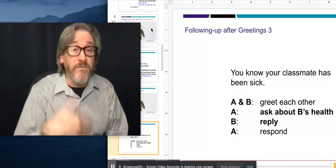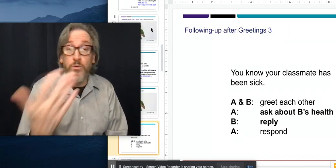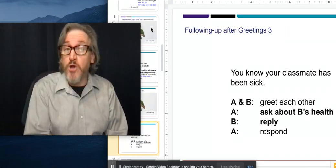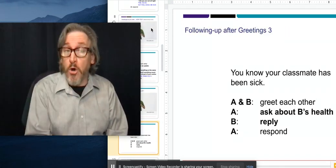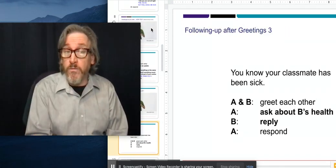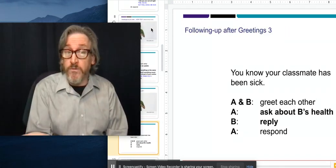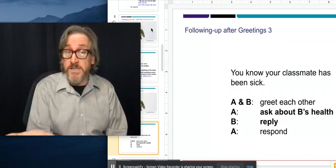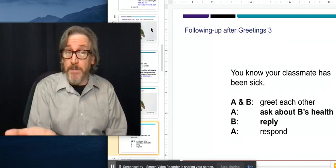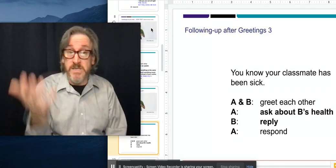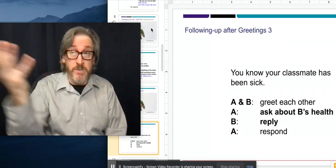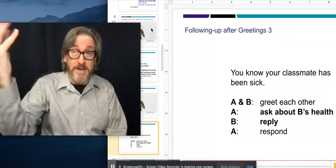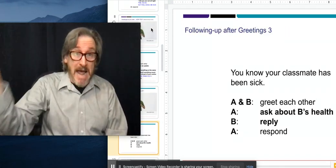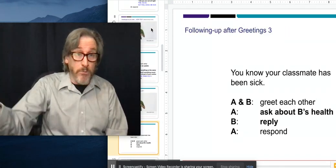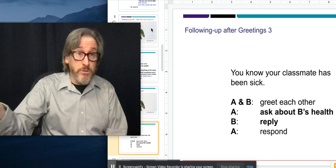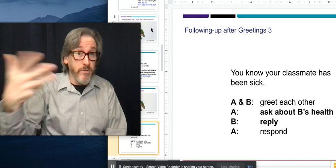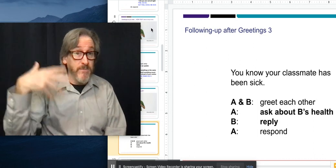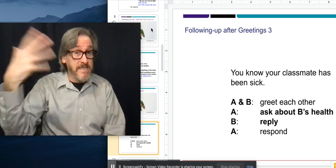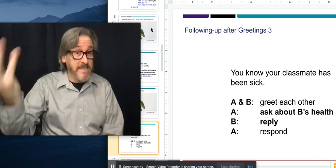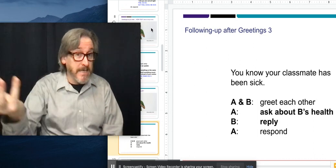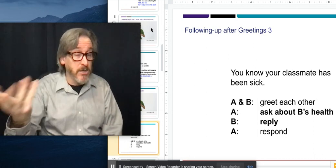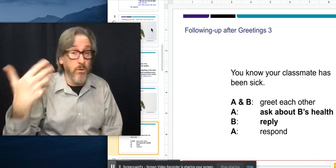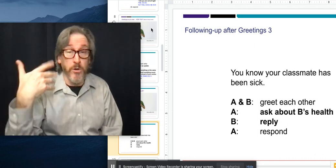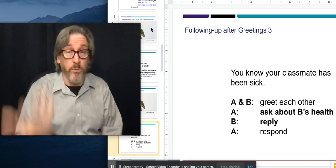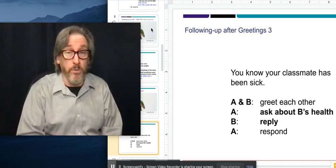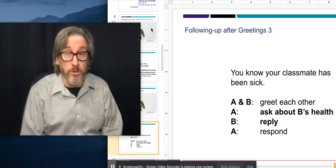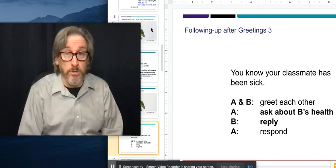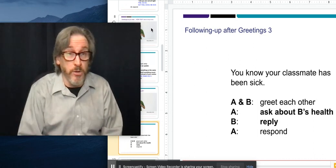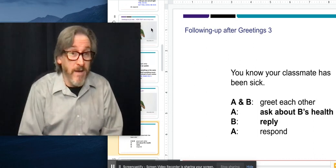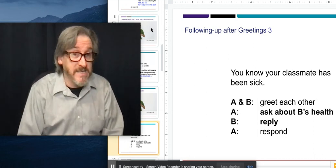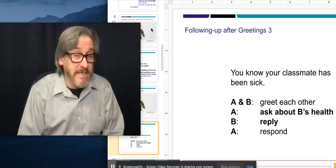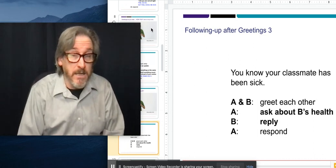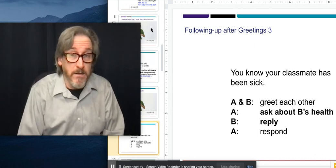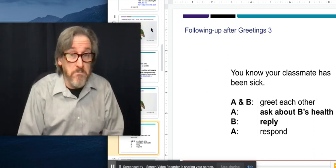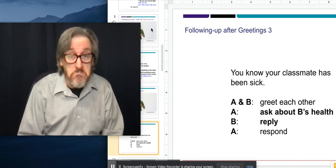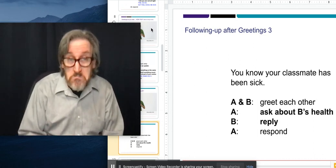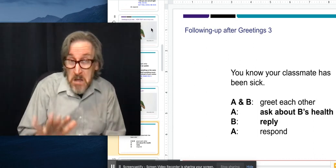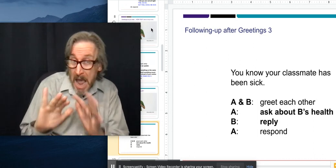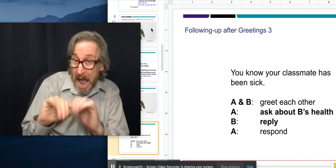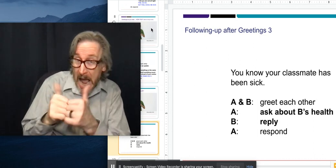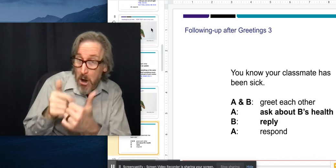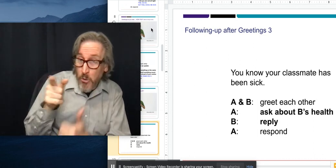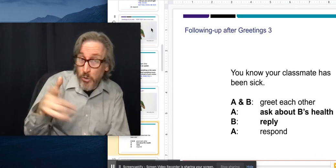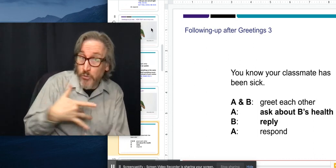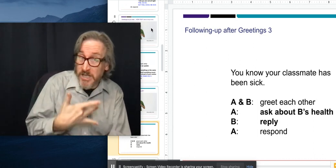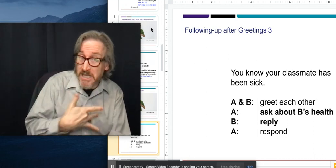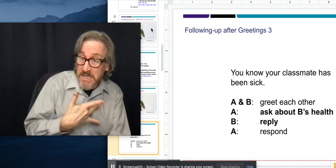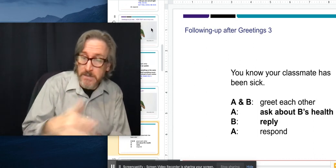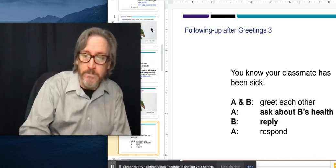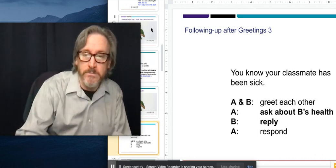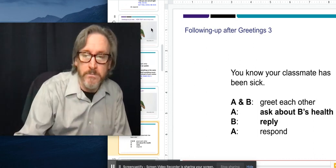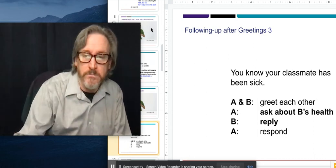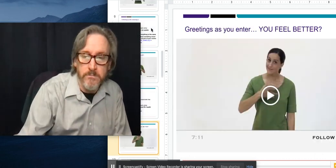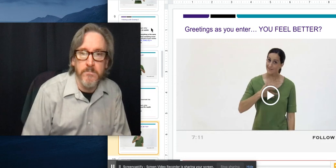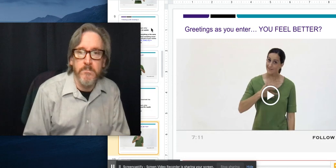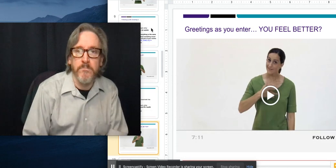So if you know, for example, someone's been out or they've been sick or you haven't seen them, how you feel